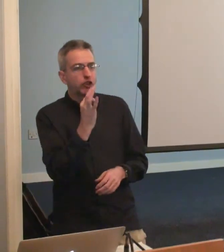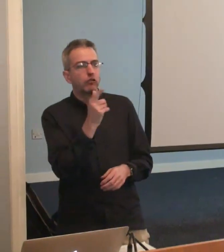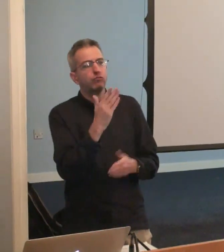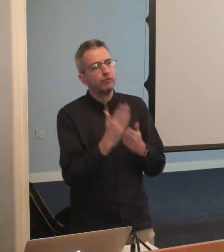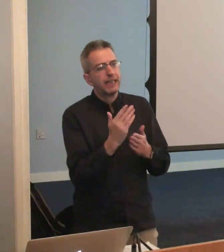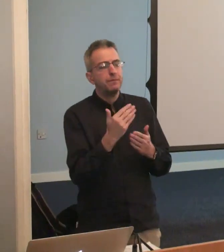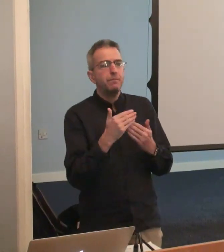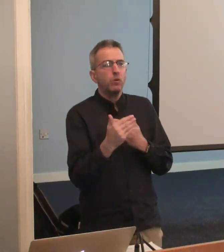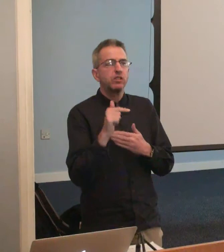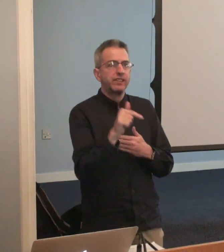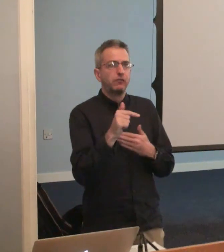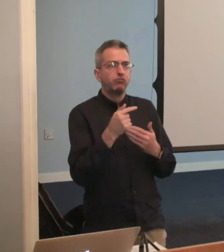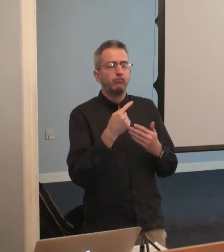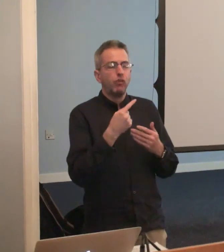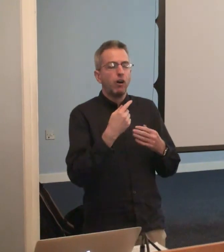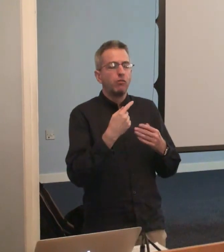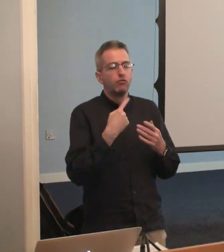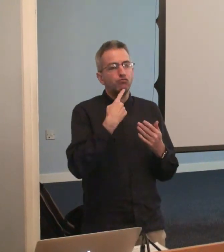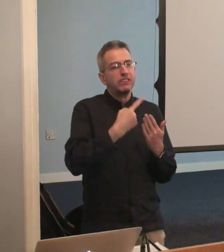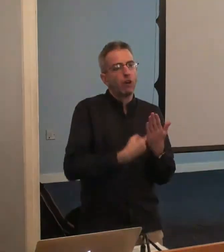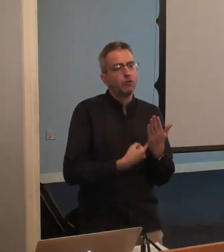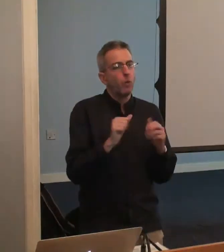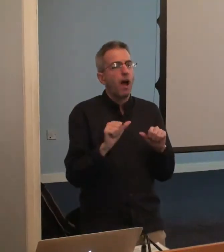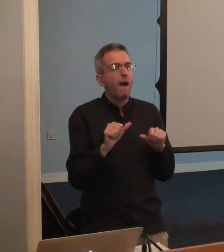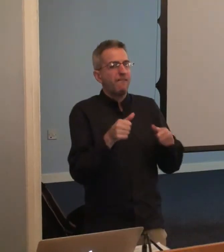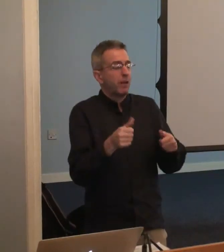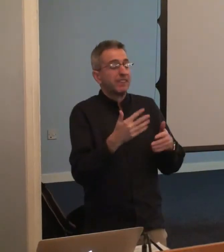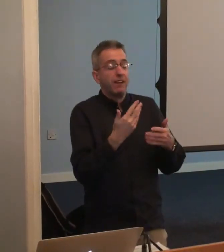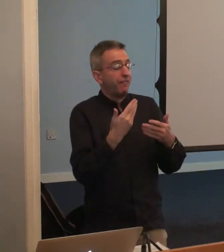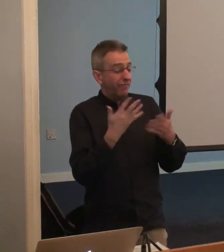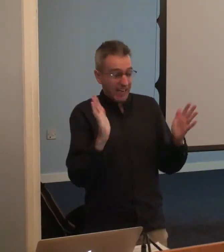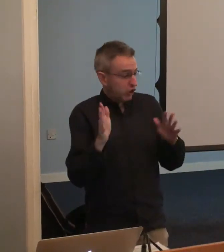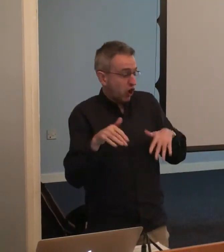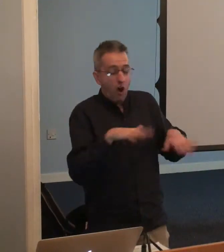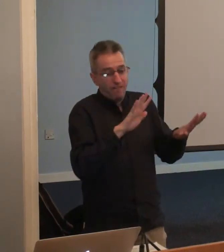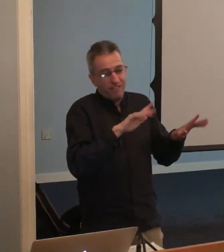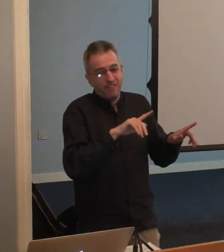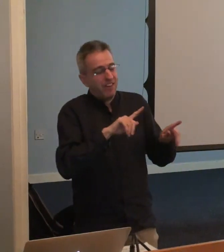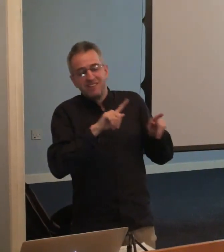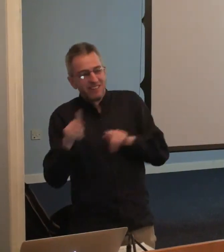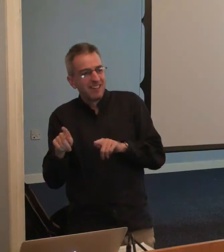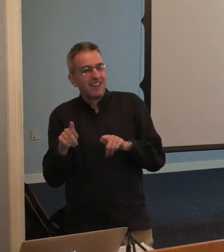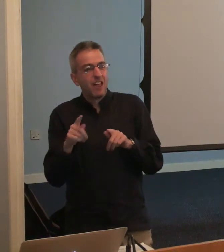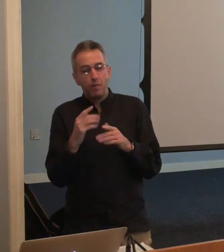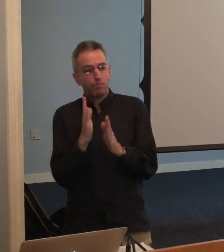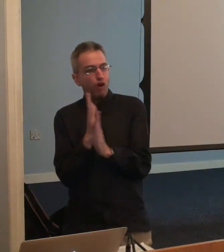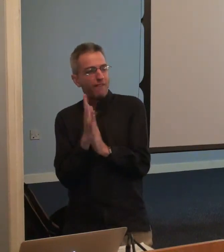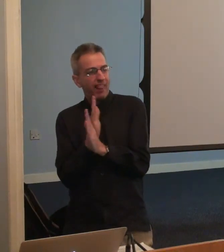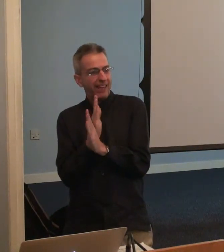That's a good question. I I mean, unfortunately, we